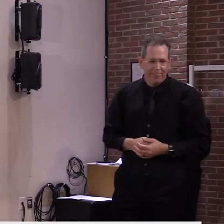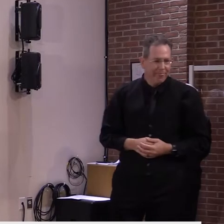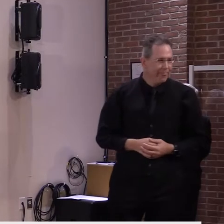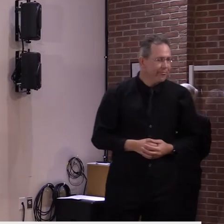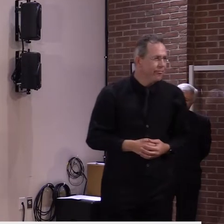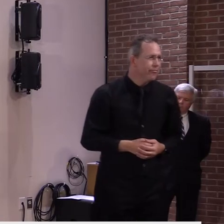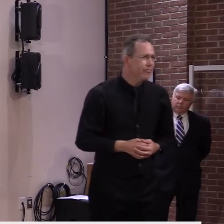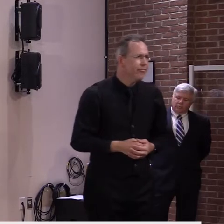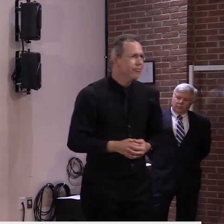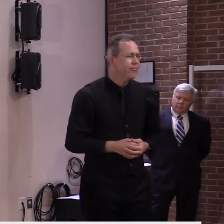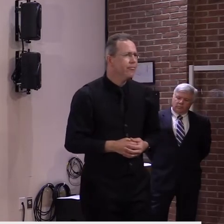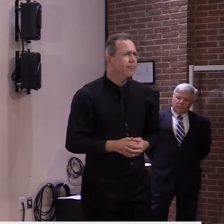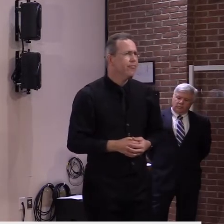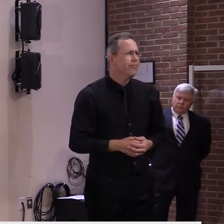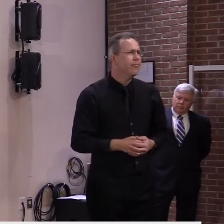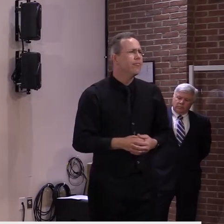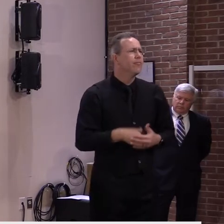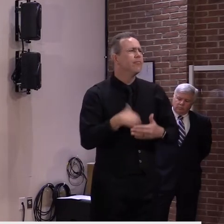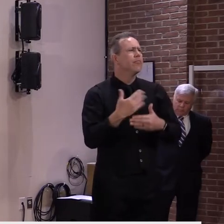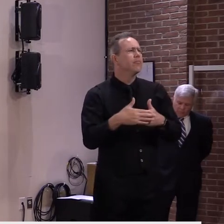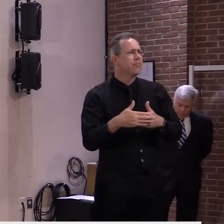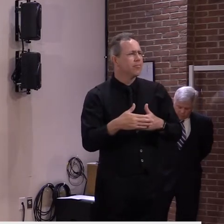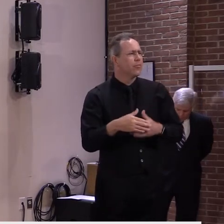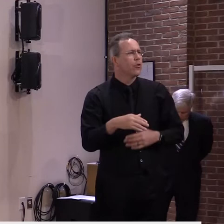Pam Davis, a Vermont Journal.